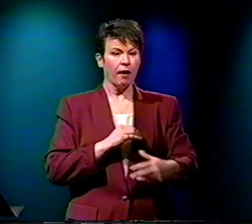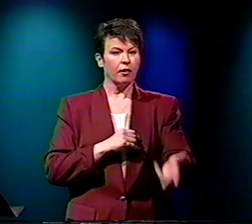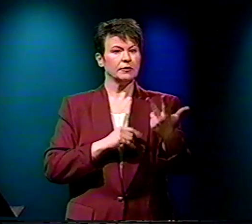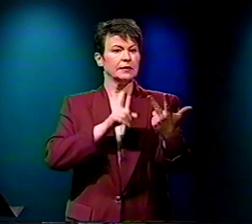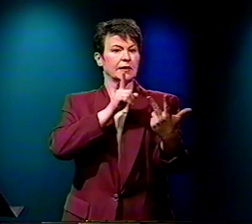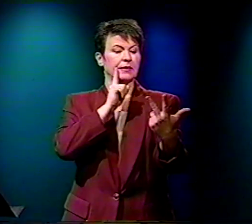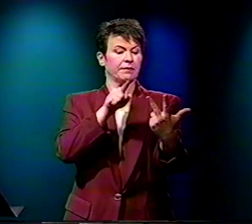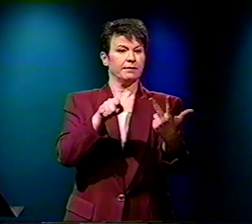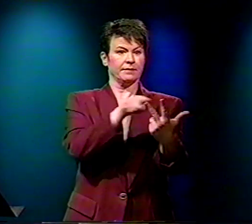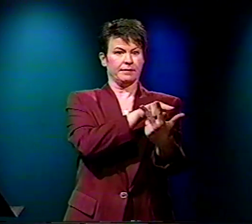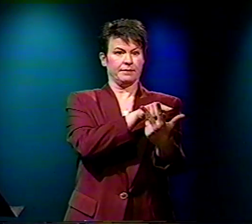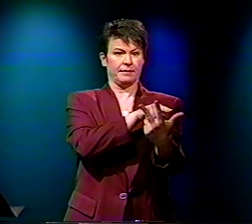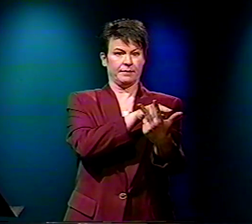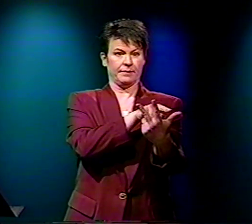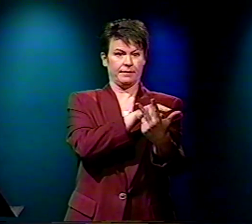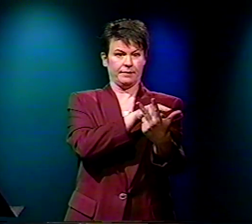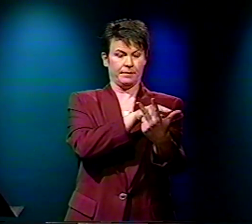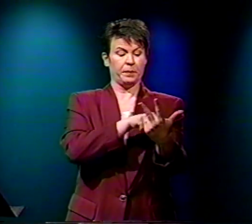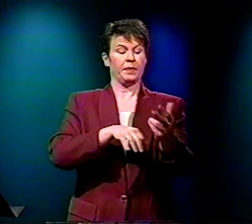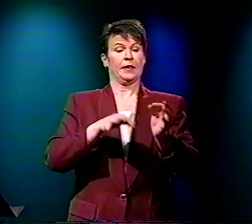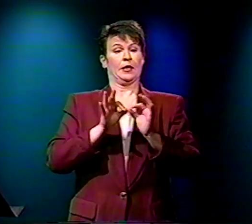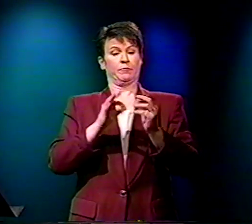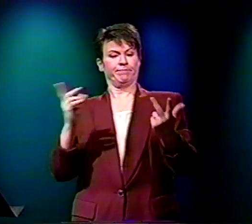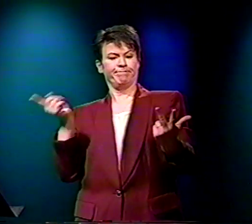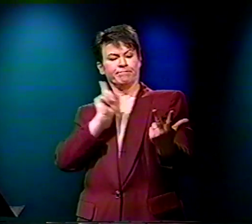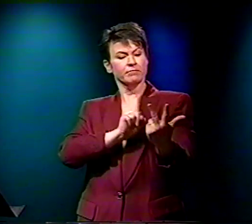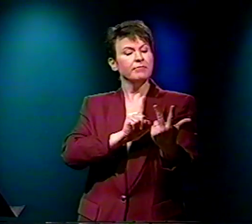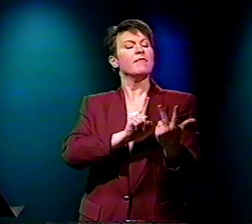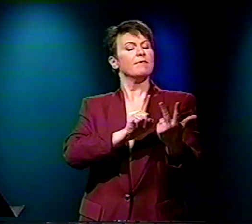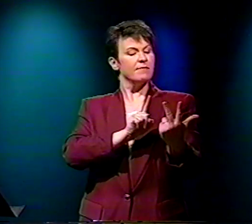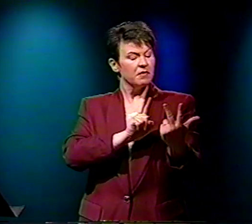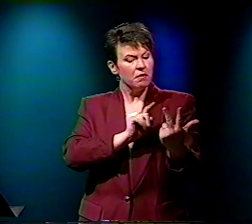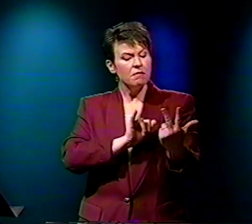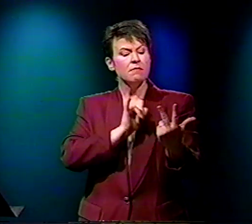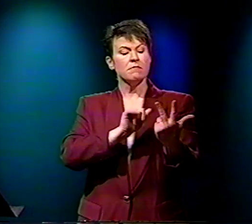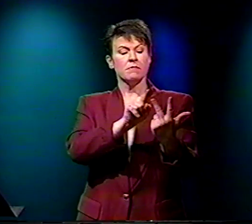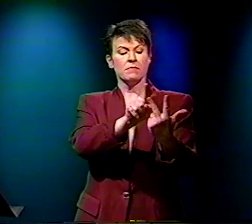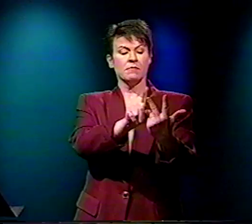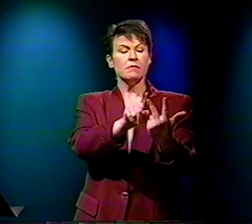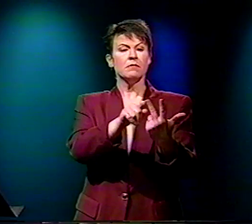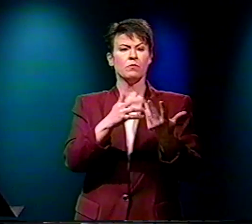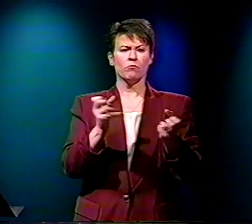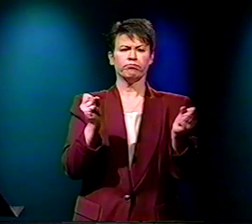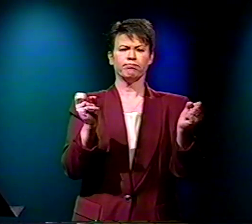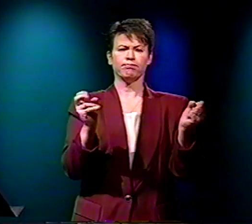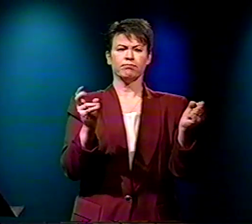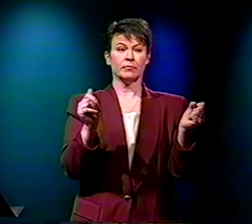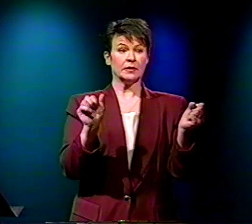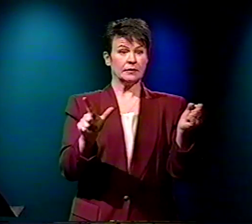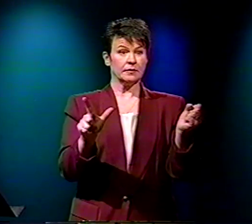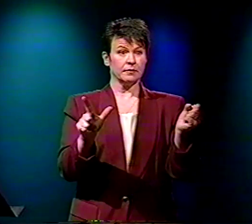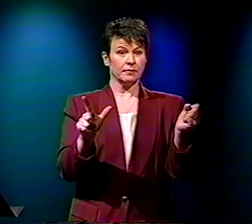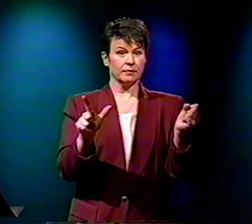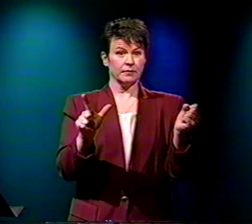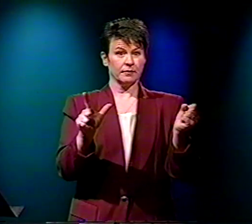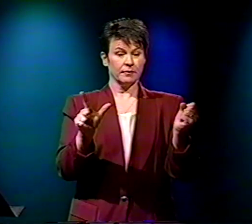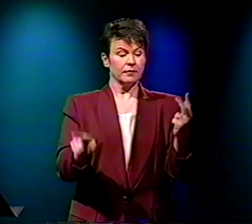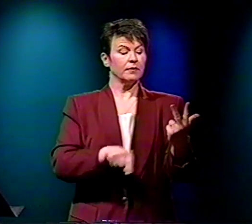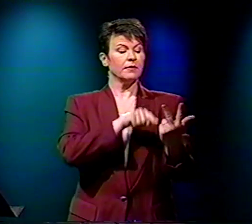classroom, and within that college classroom there are three deaf persons, and there's one interpreter to provide services for all three